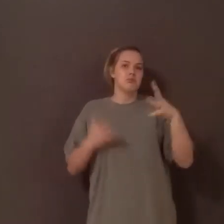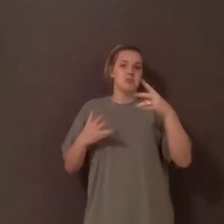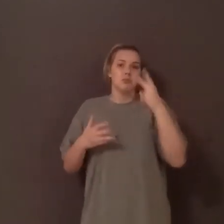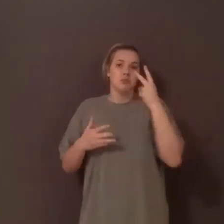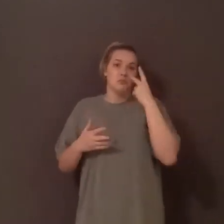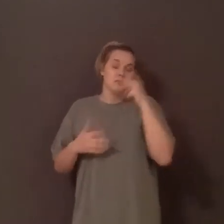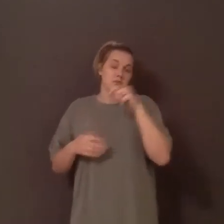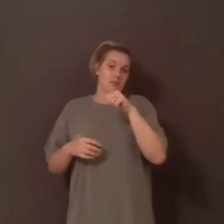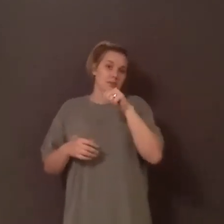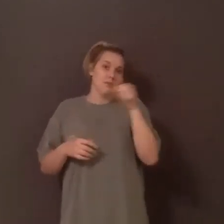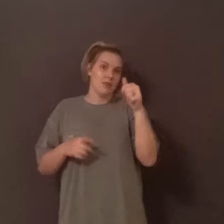church.